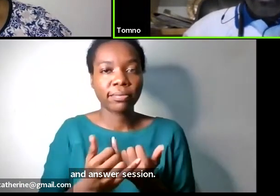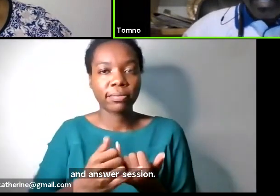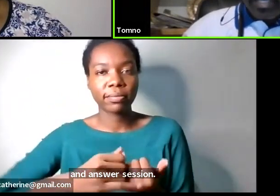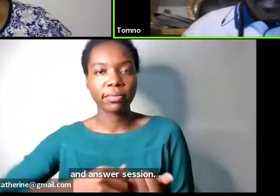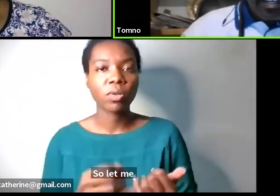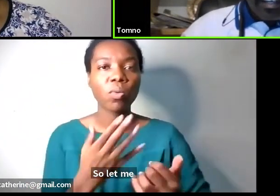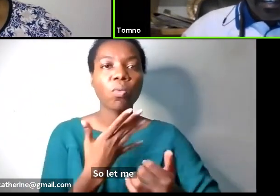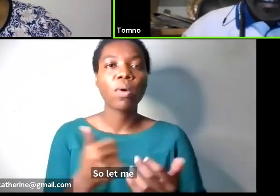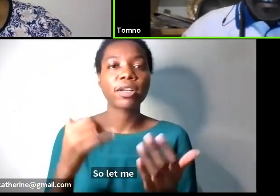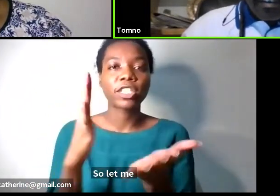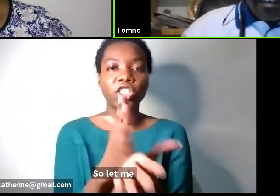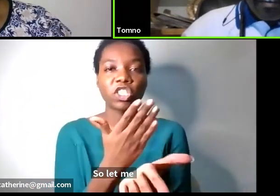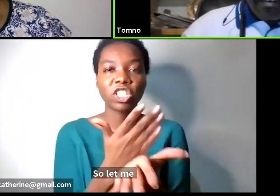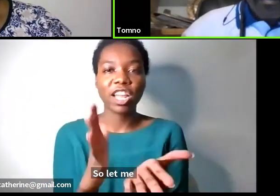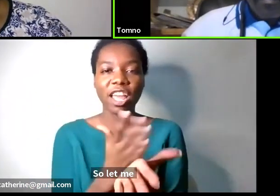share my screen.